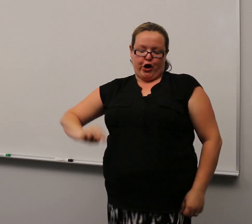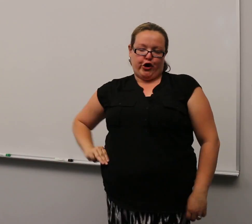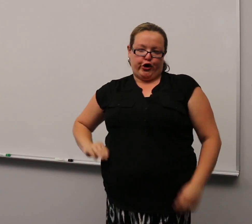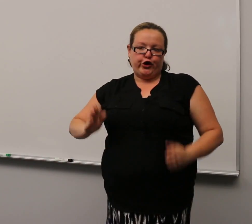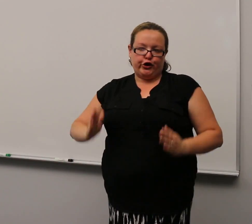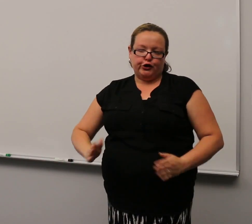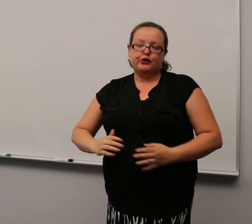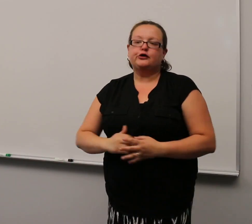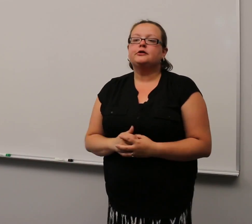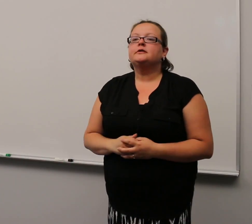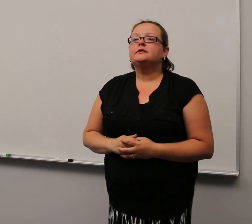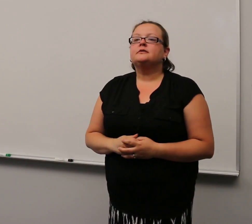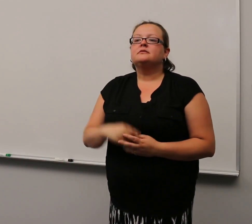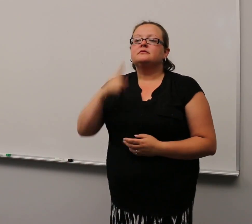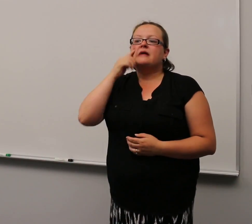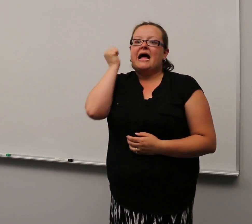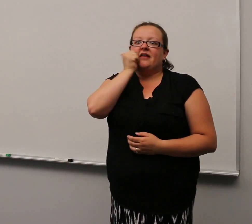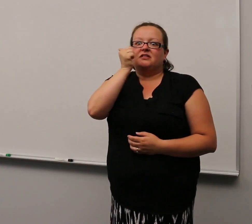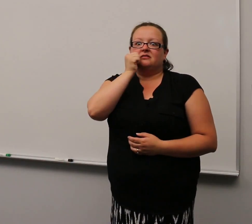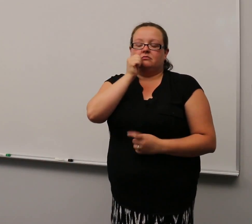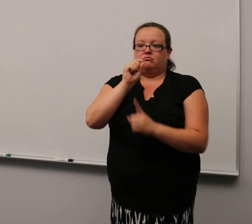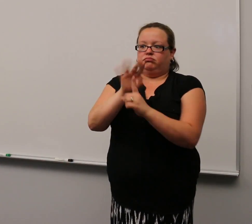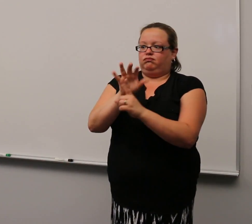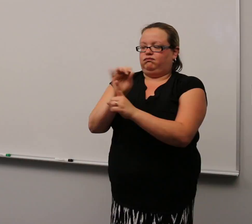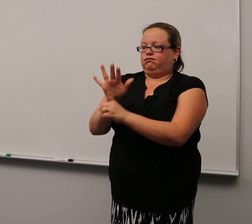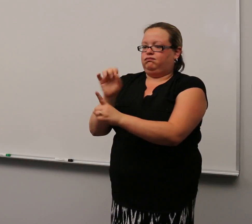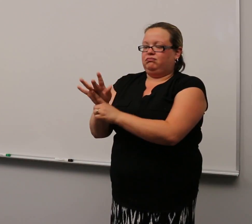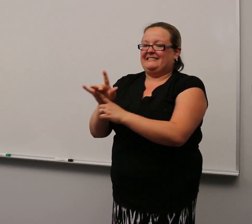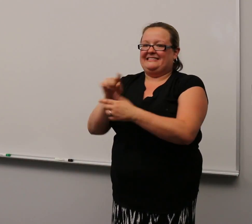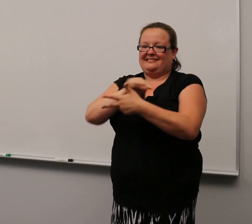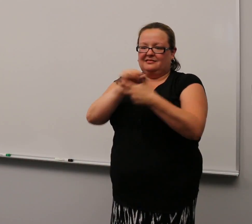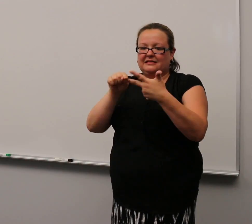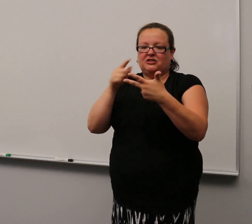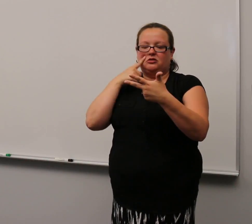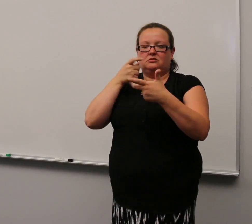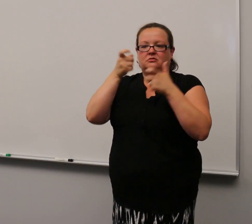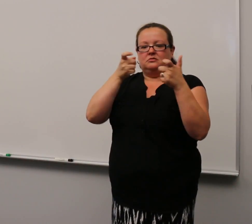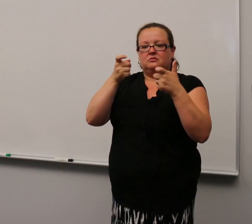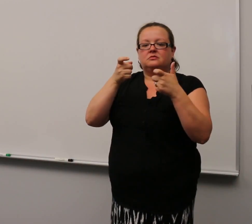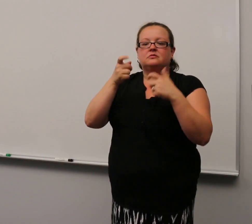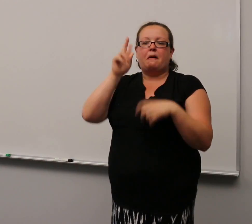different levels of government, and each government is led by politicians that we elect.